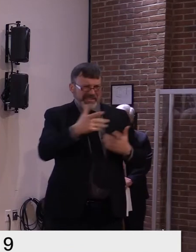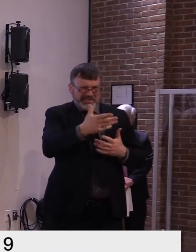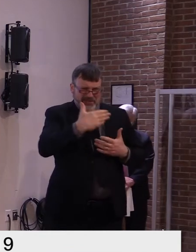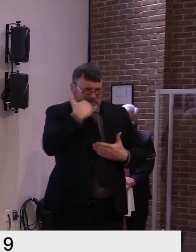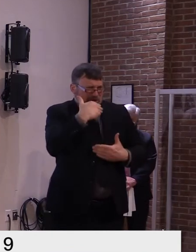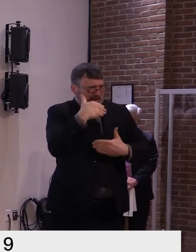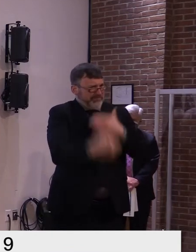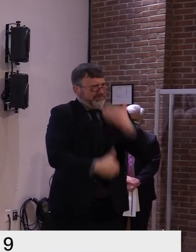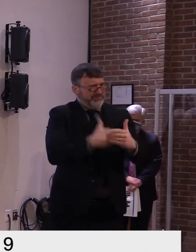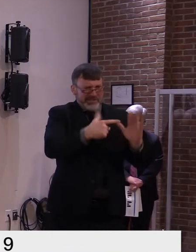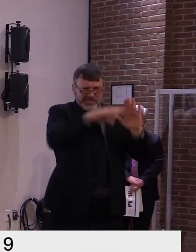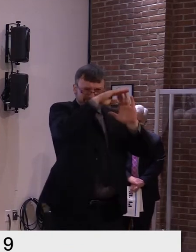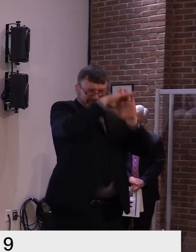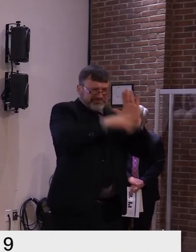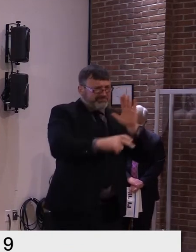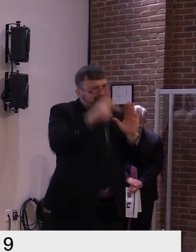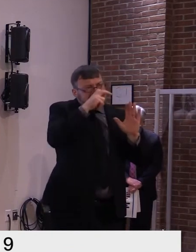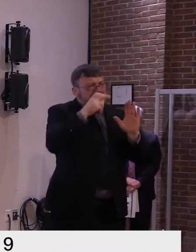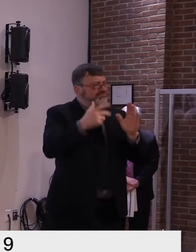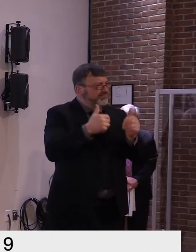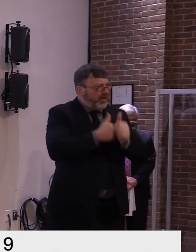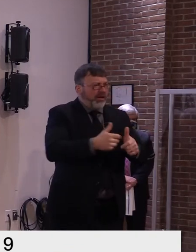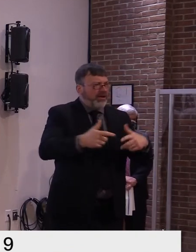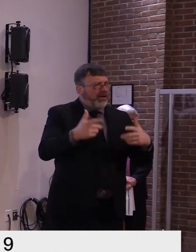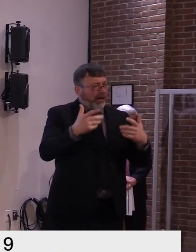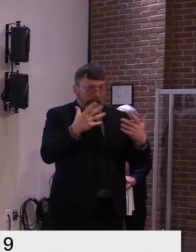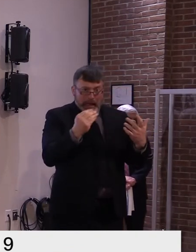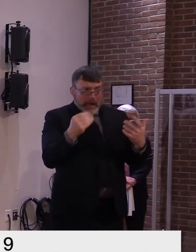that outdoor activity can continue to do so.